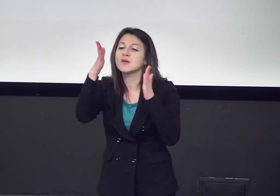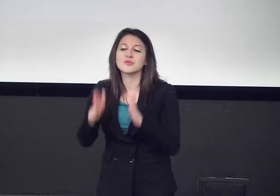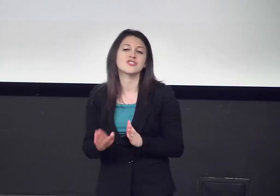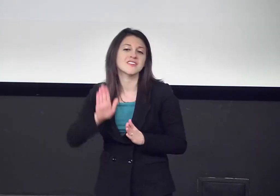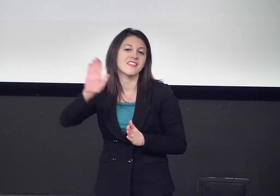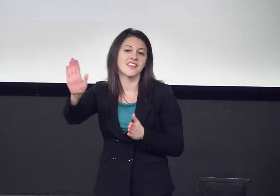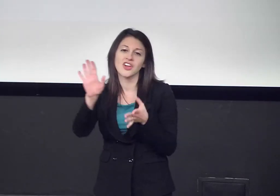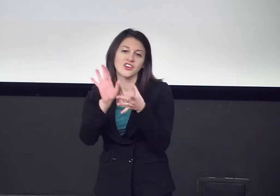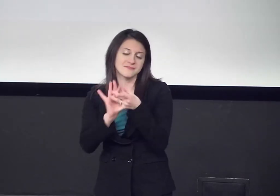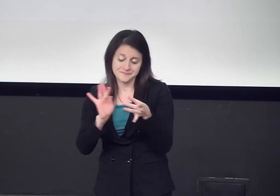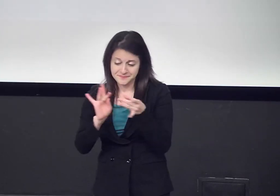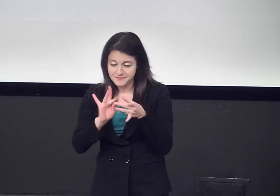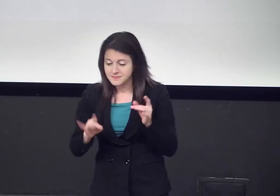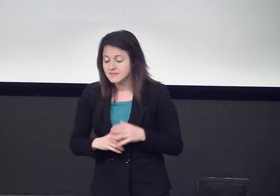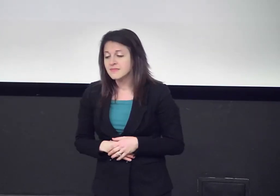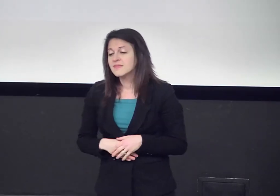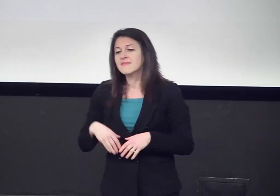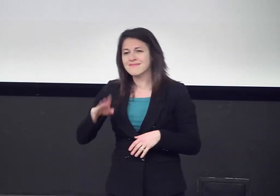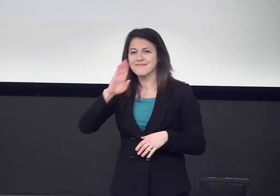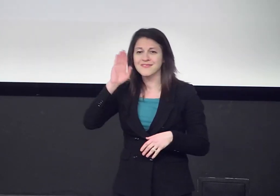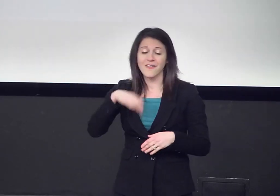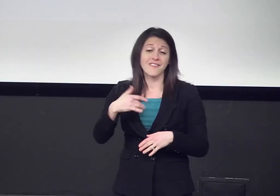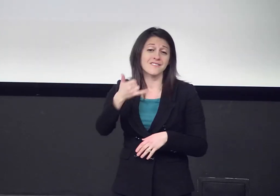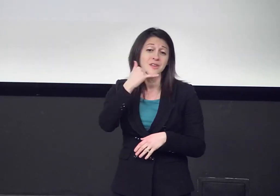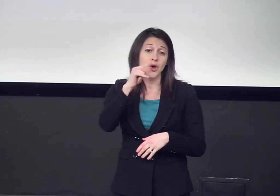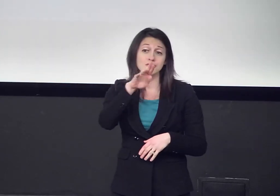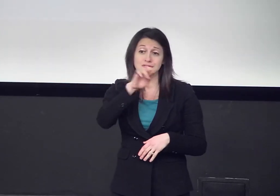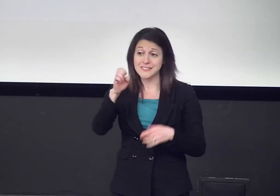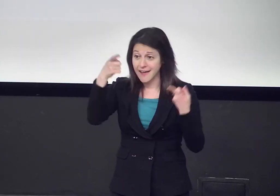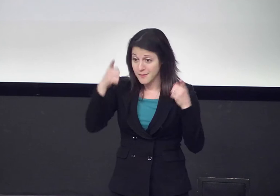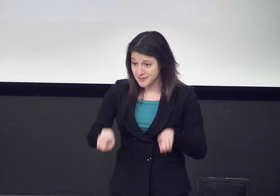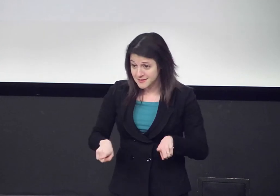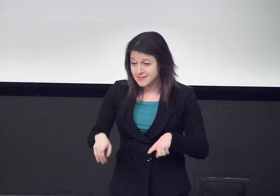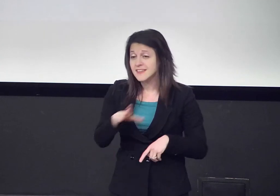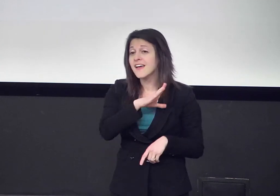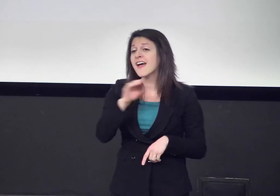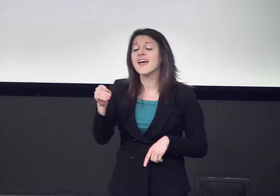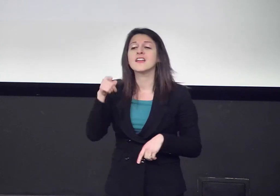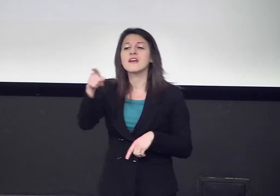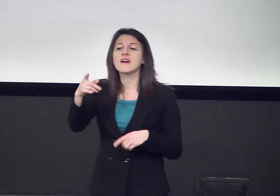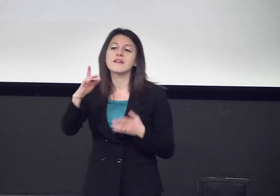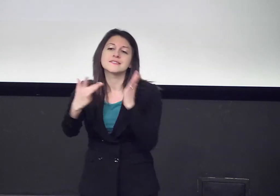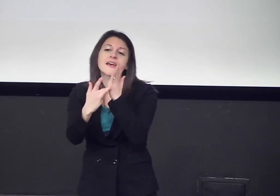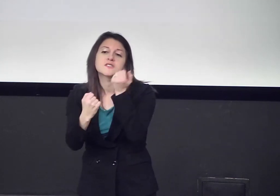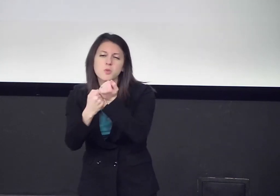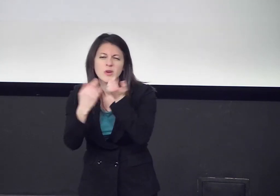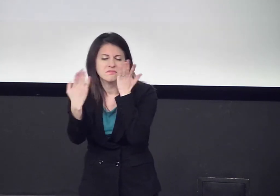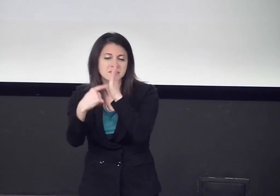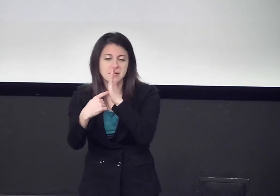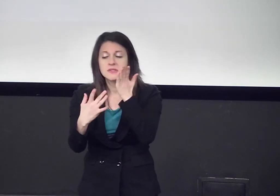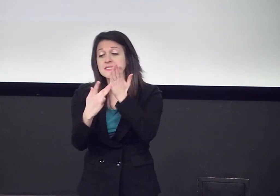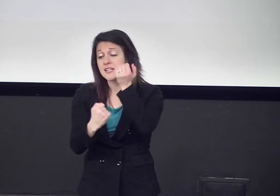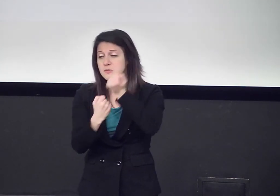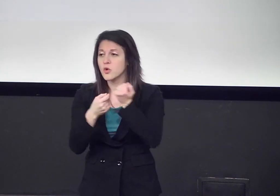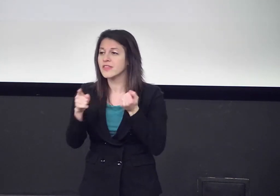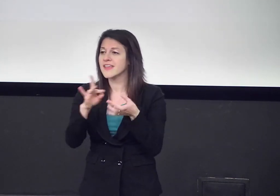This is just one example of what one participant had stated, that they were in the midst of a call and the phone